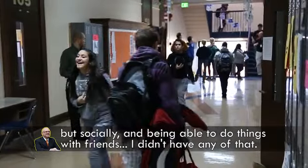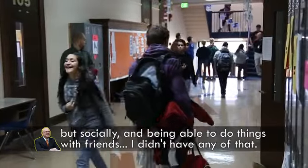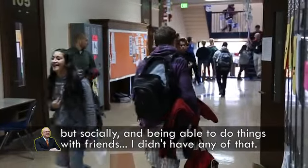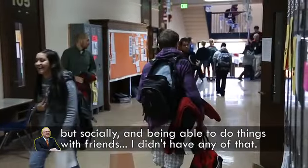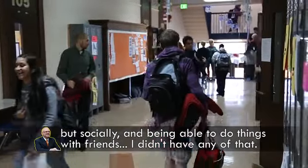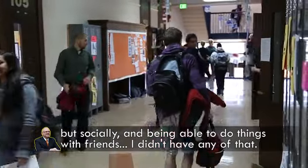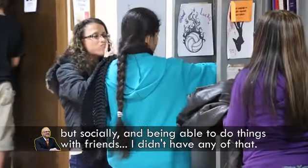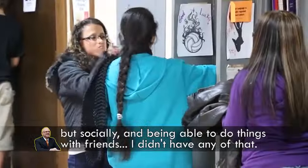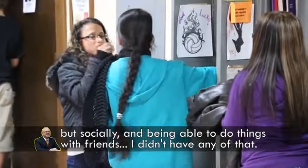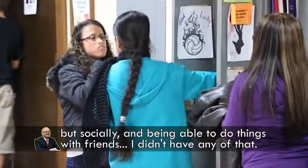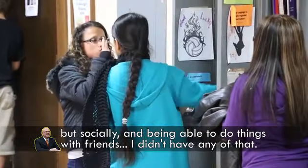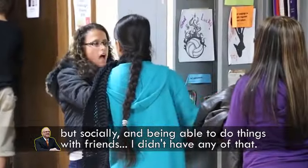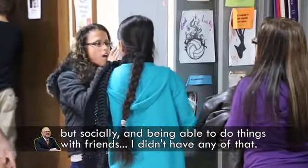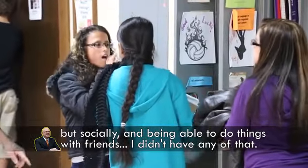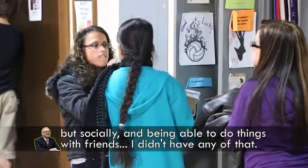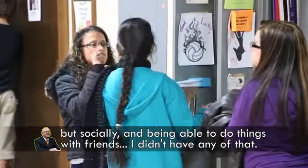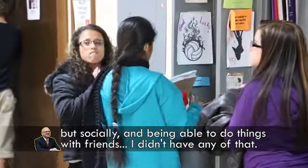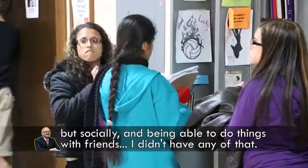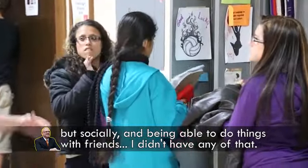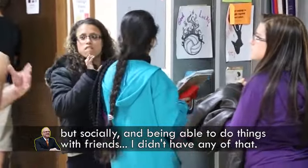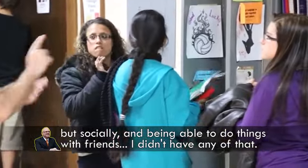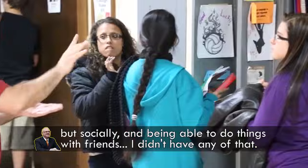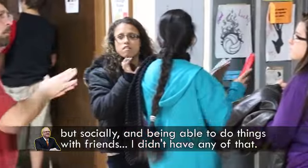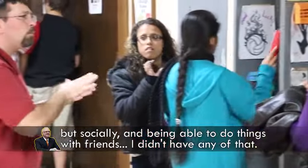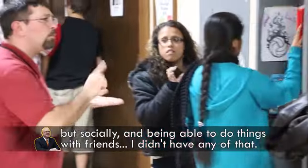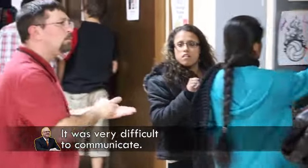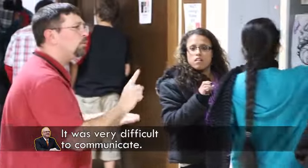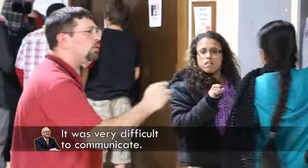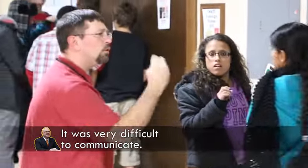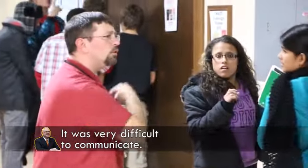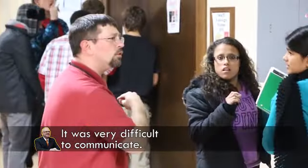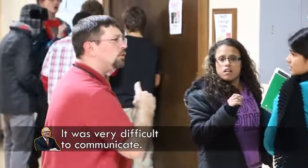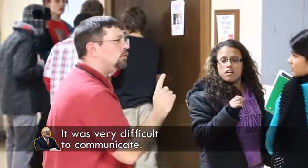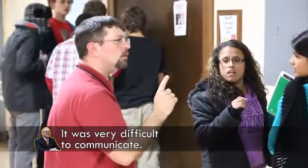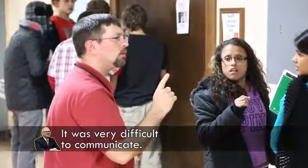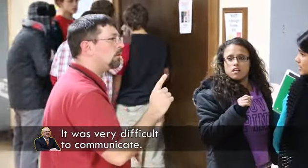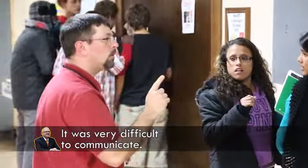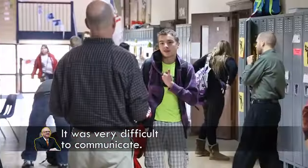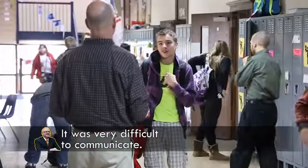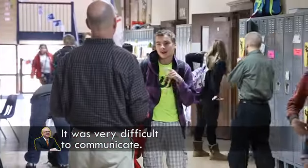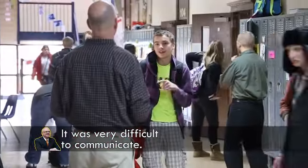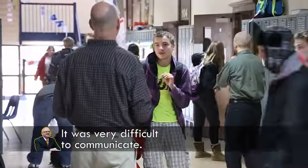with friends, I didn't have any of that. It was very difficult to